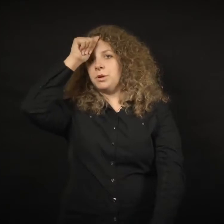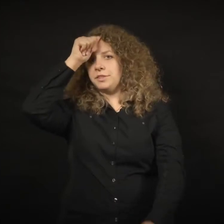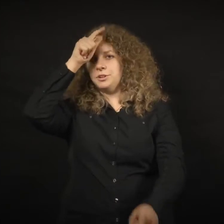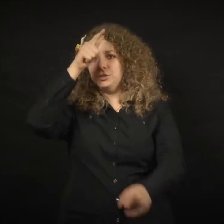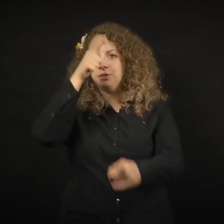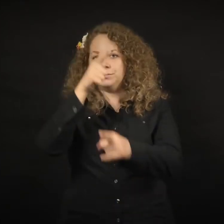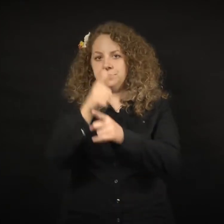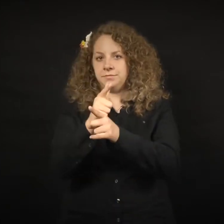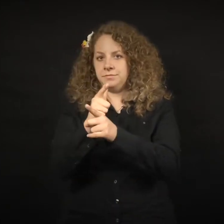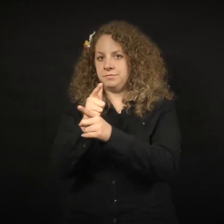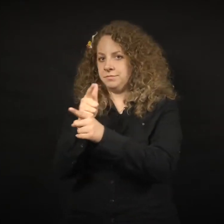Brothers.